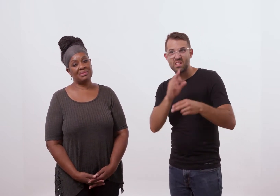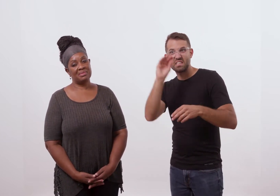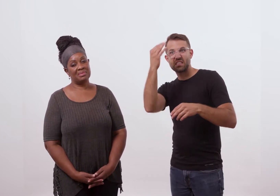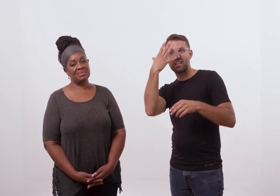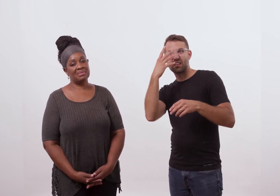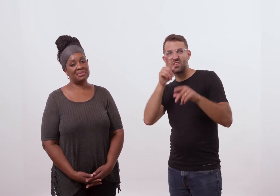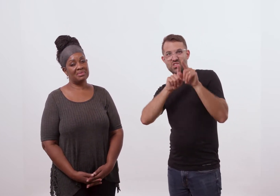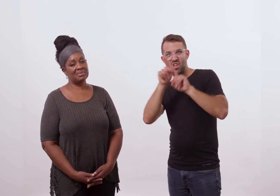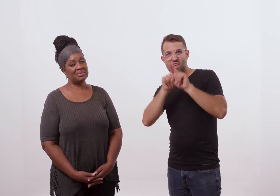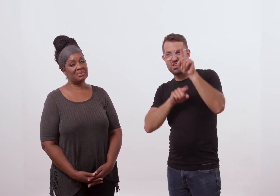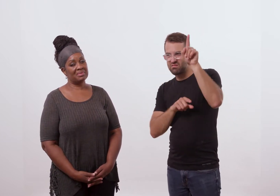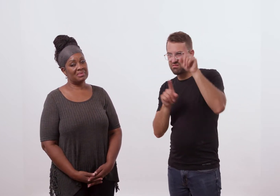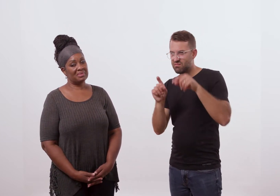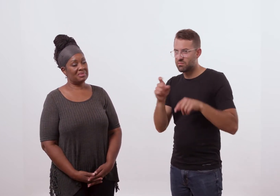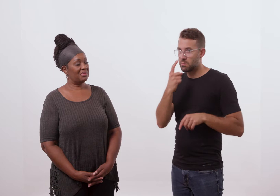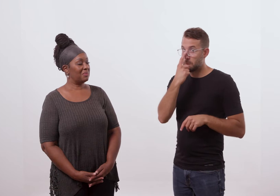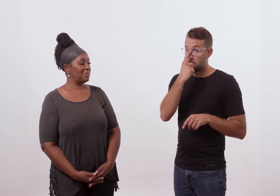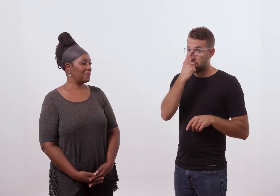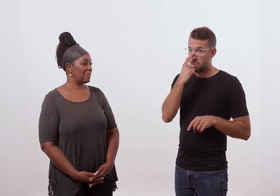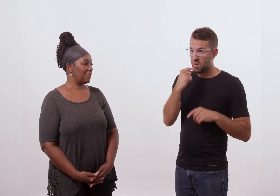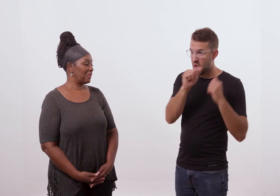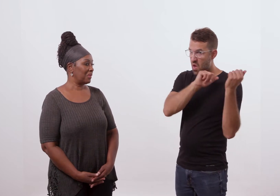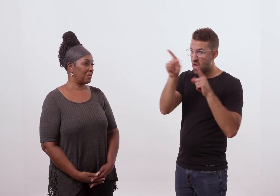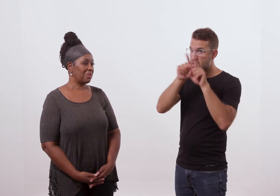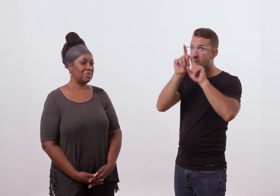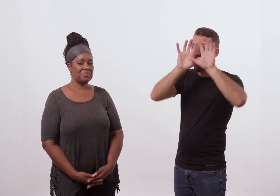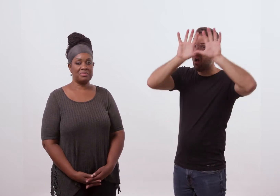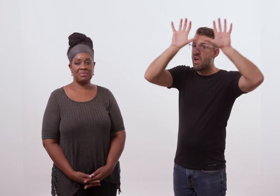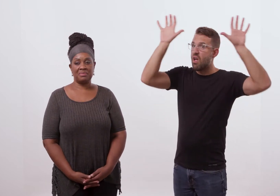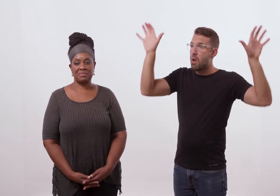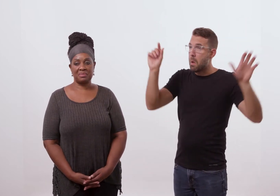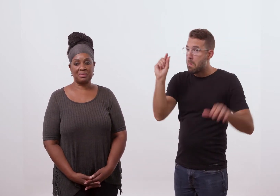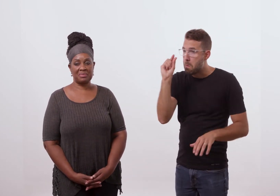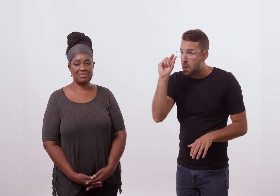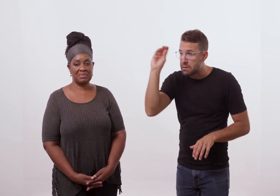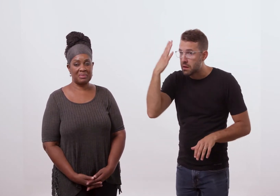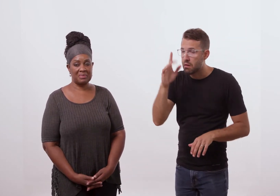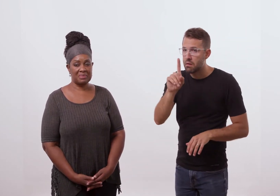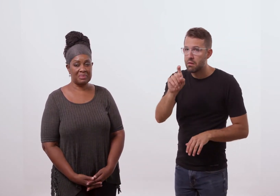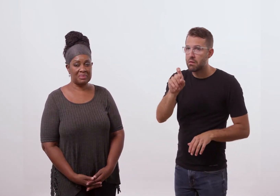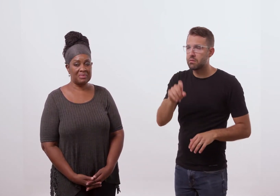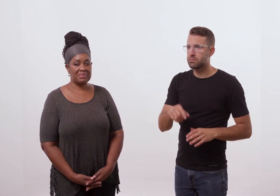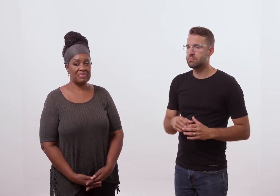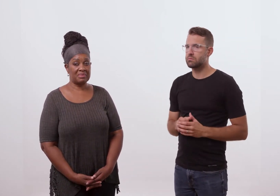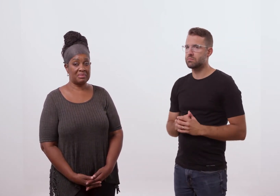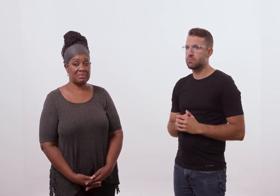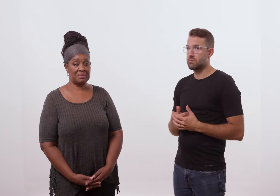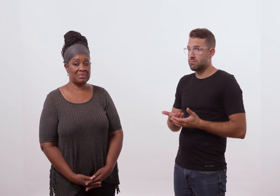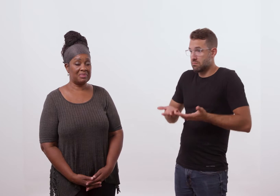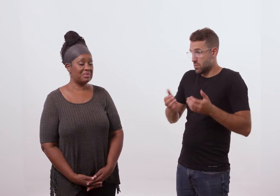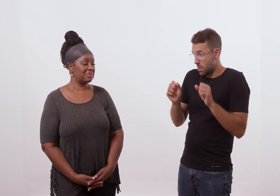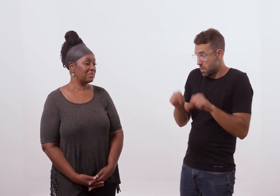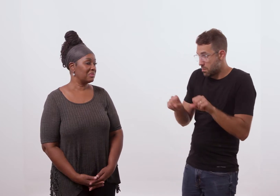Wouldn't it just? Now, see it. See it? But you